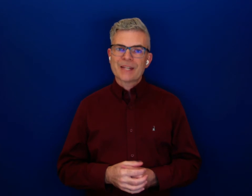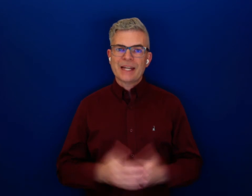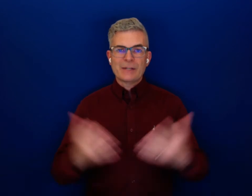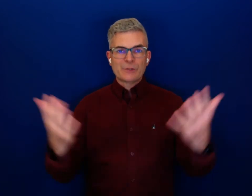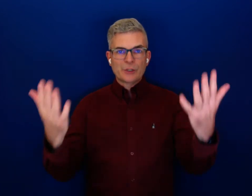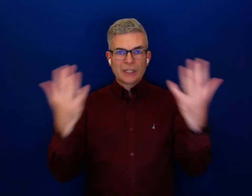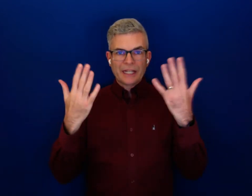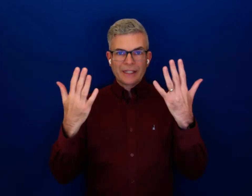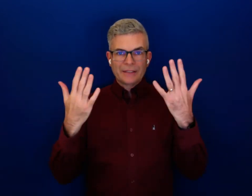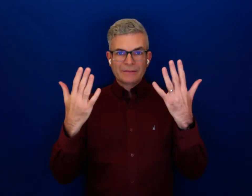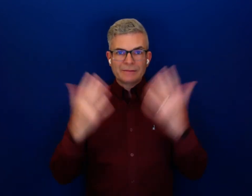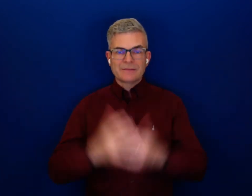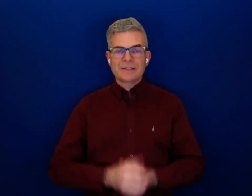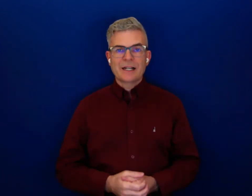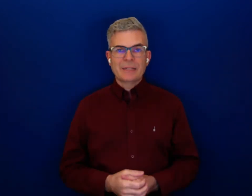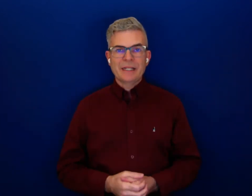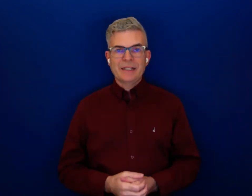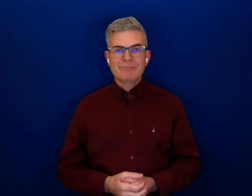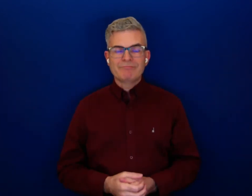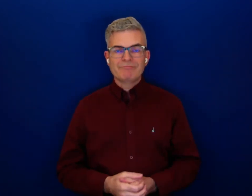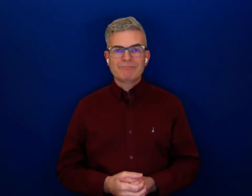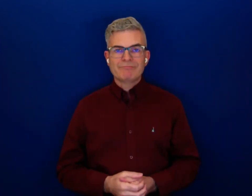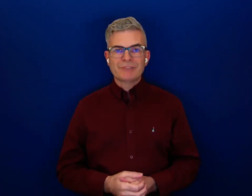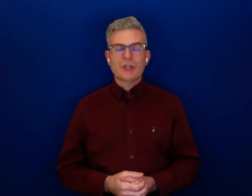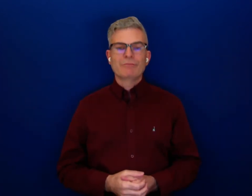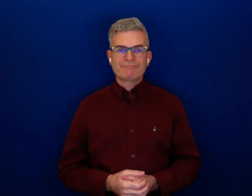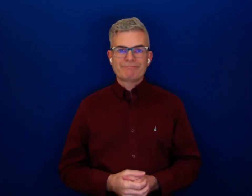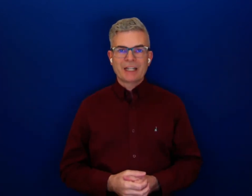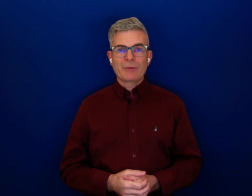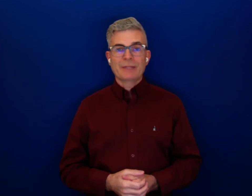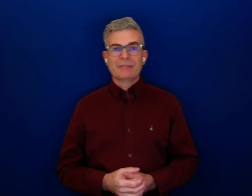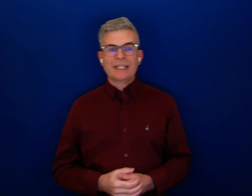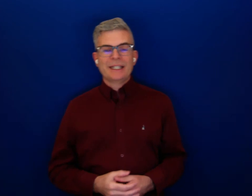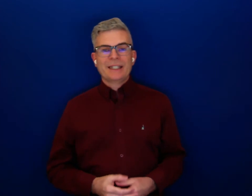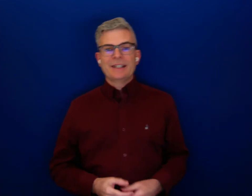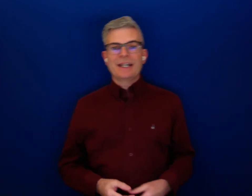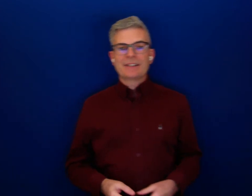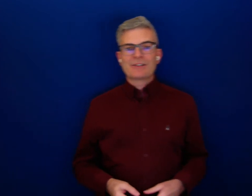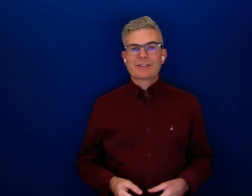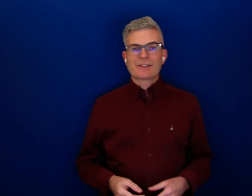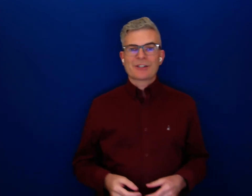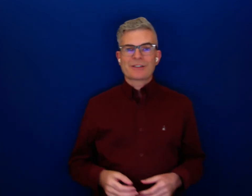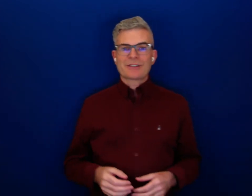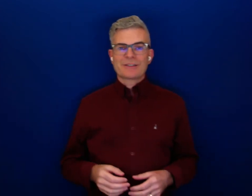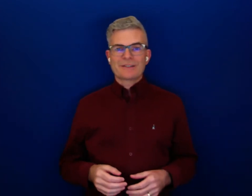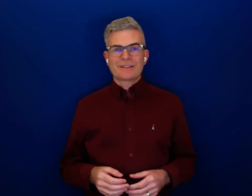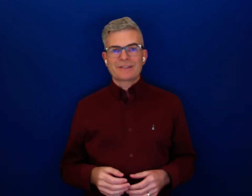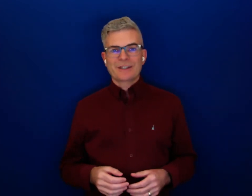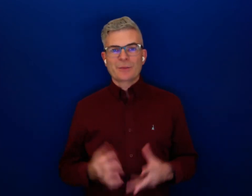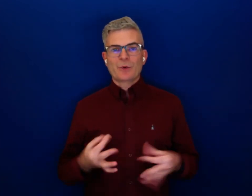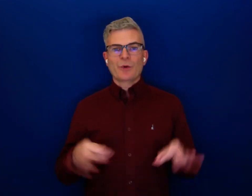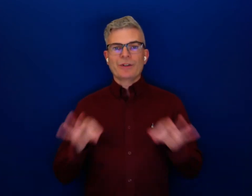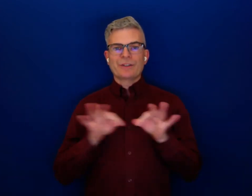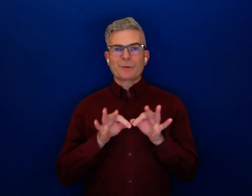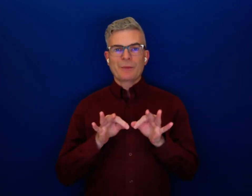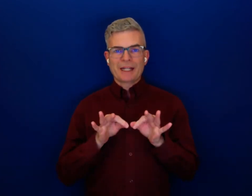I have good lighting on me. So anyway, that's just an important